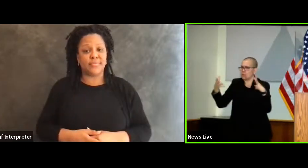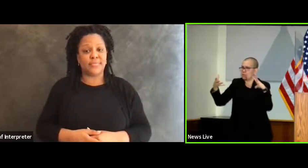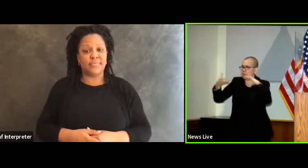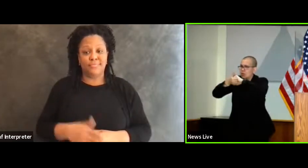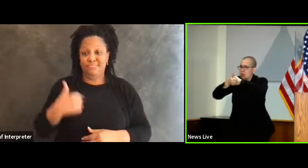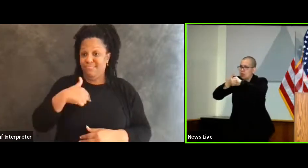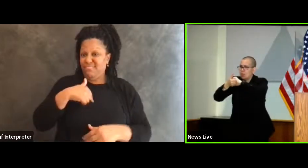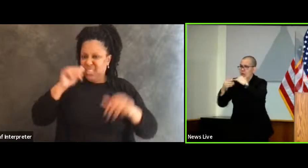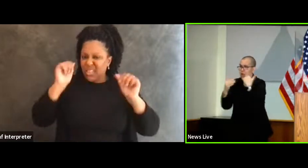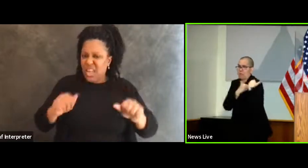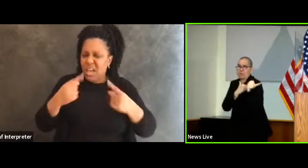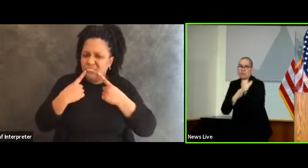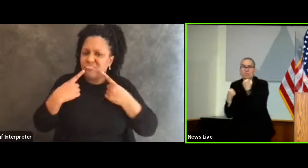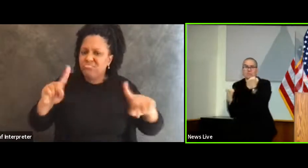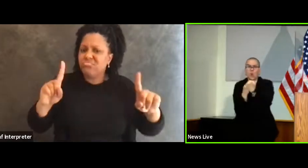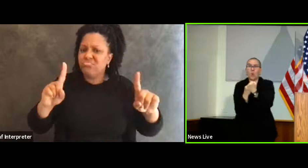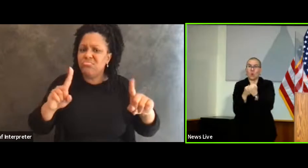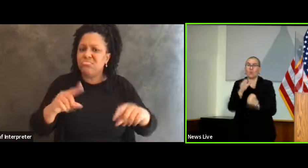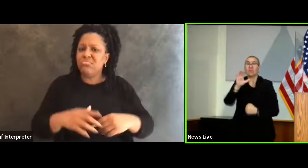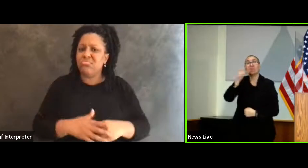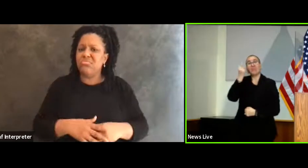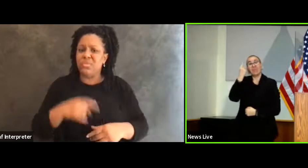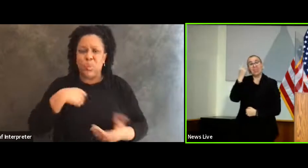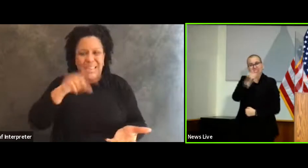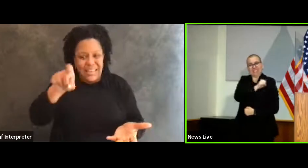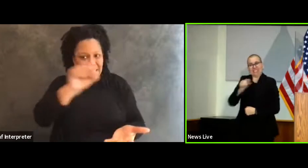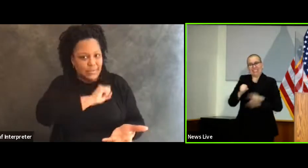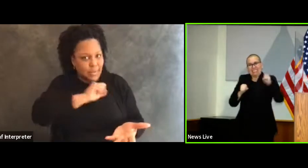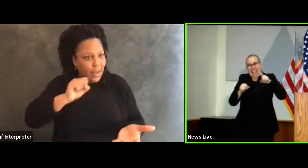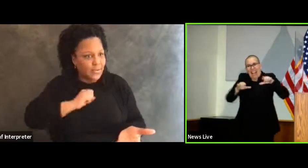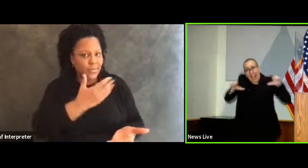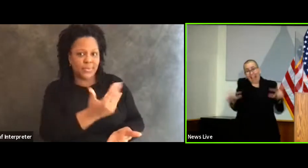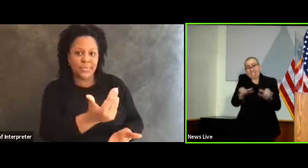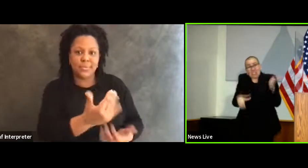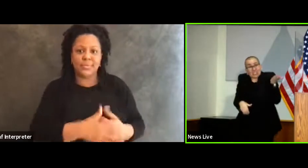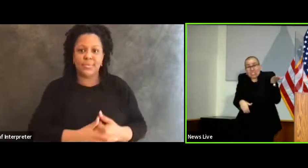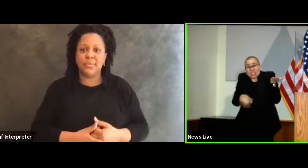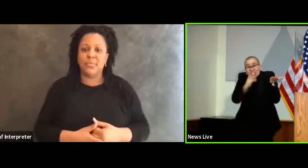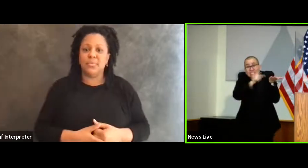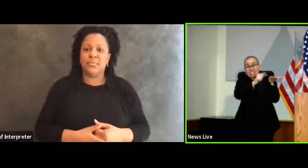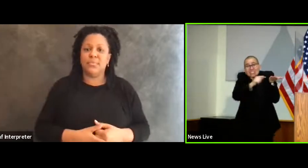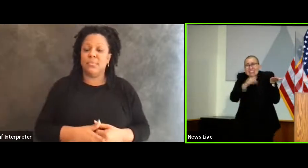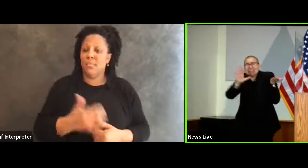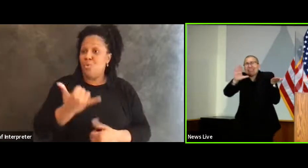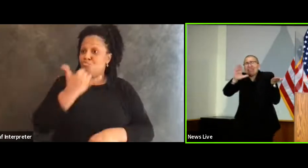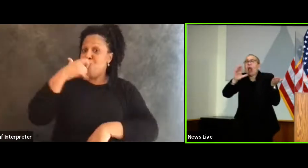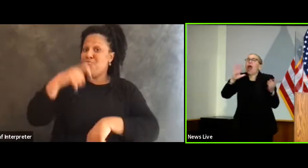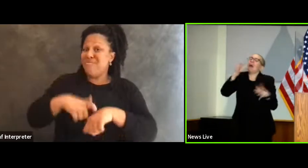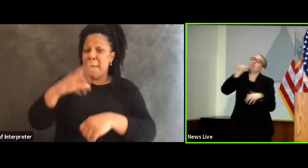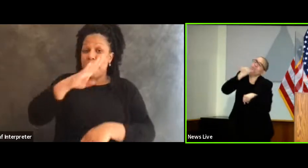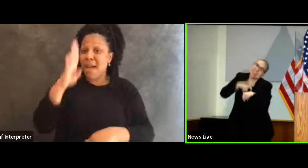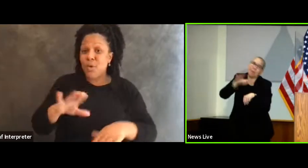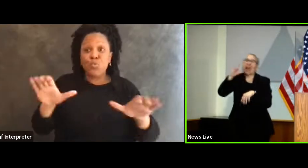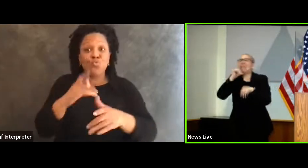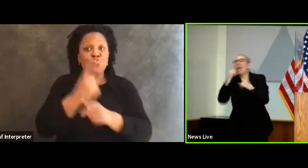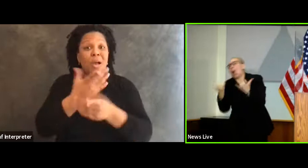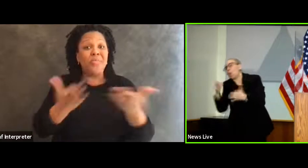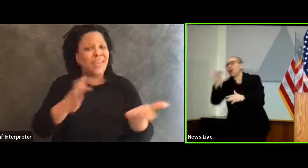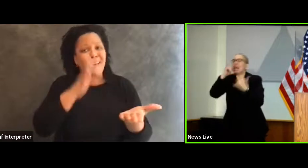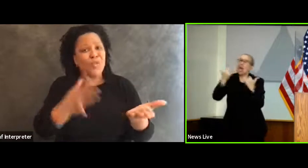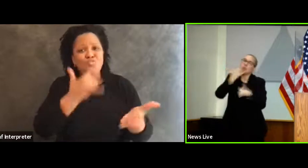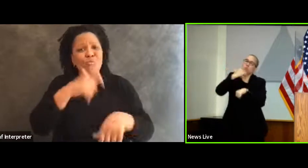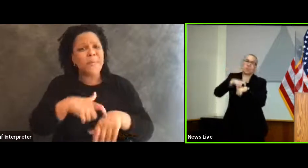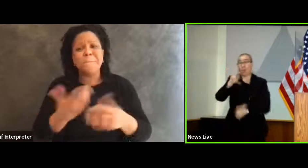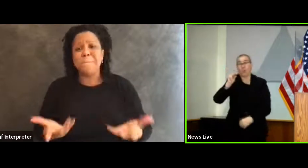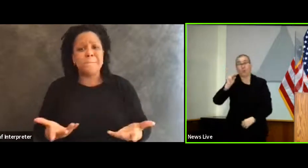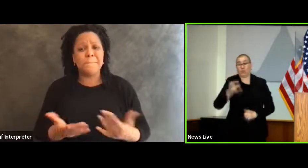it's never the wrong time to do the right thing. And members, now I call on